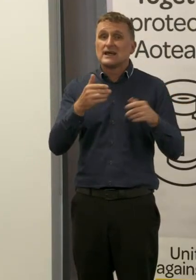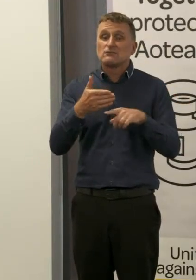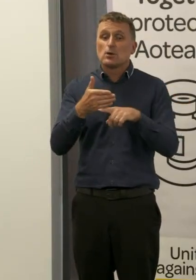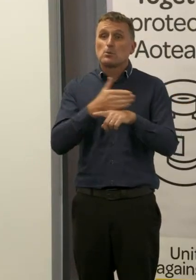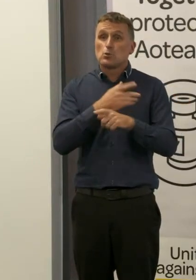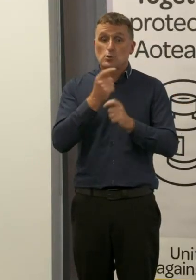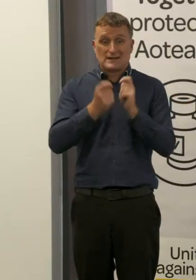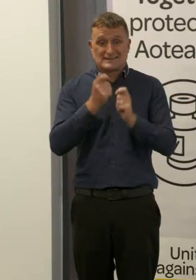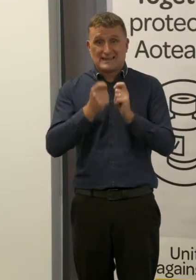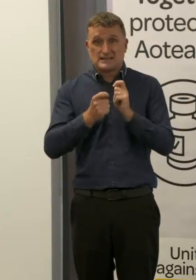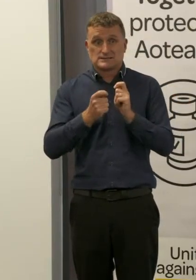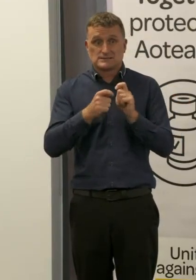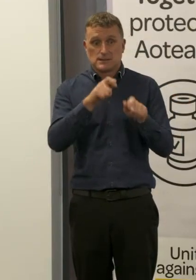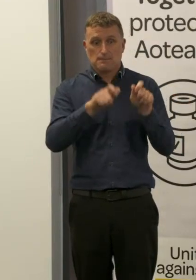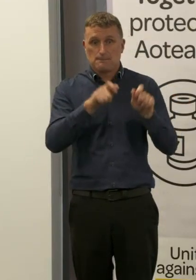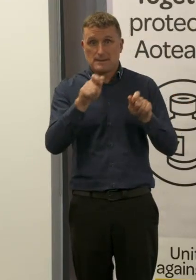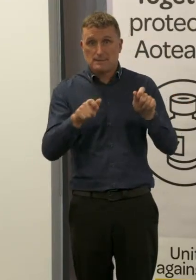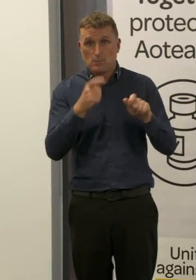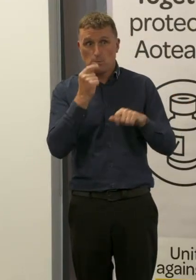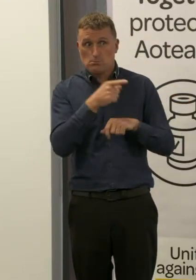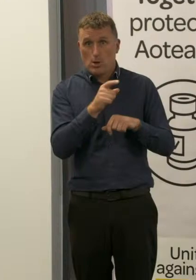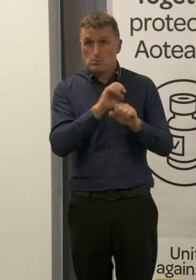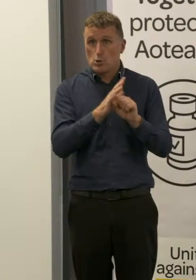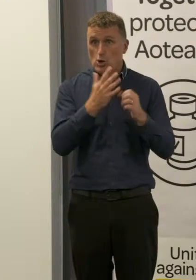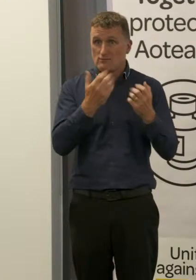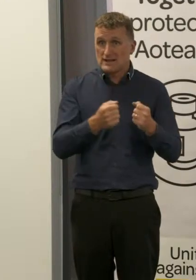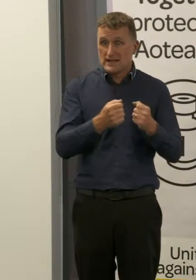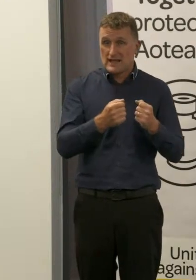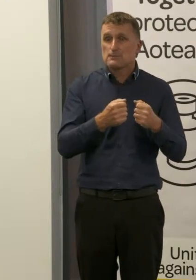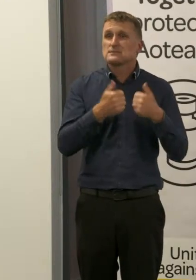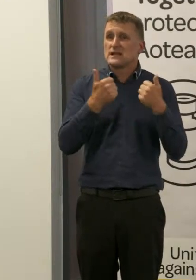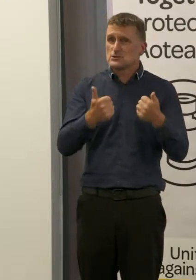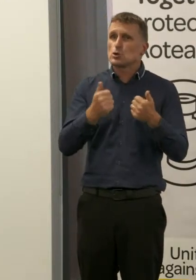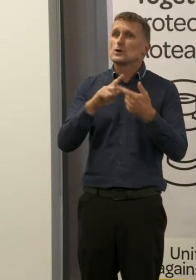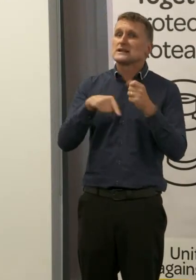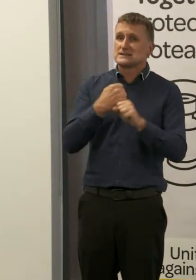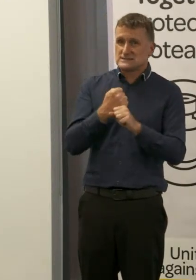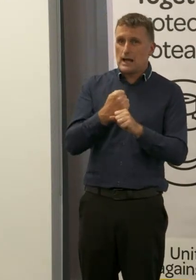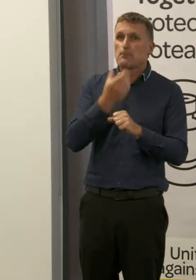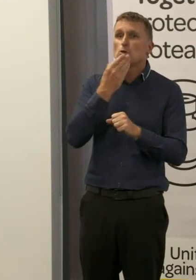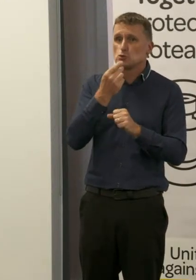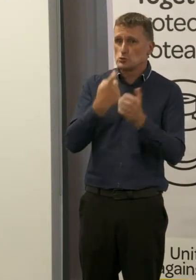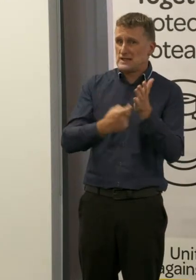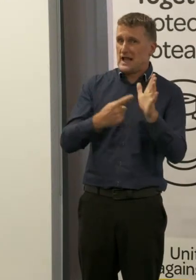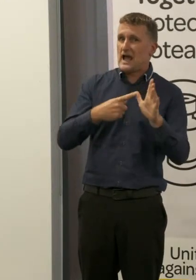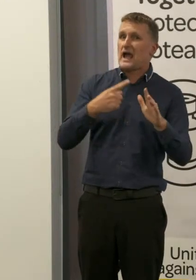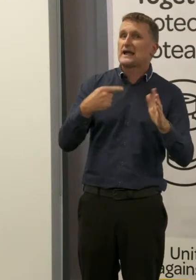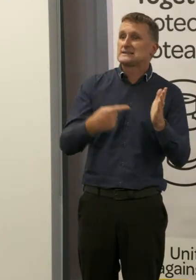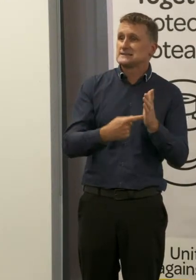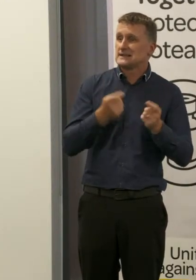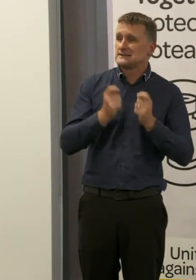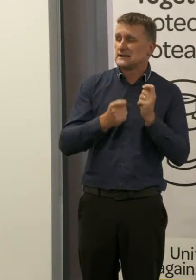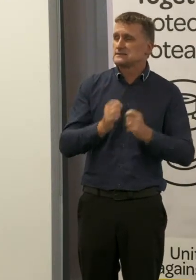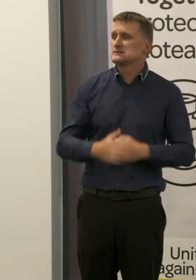someone might be infected, and it's a good example of where it is useful. So any final questions, and then we'll wrap up. Do you